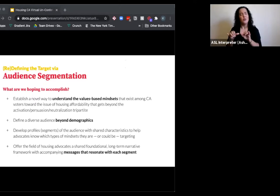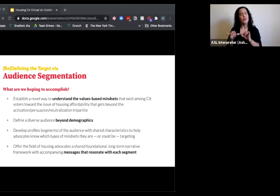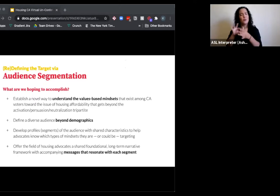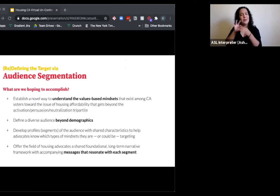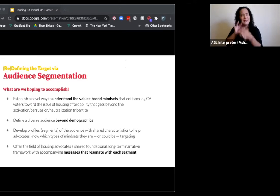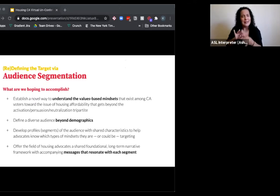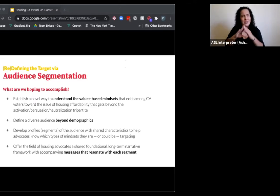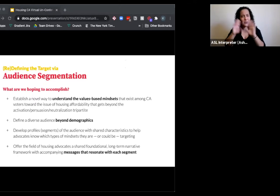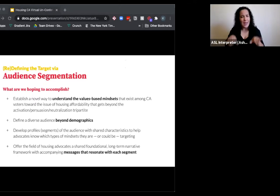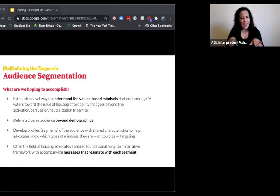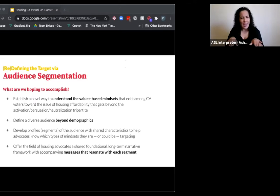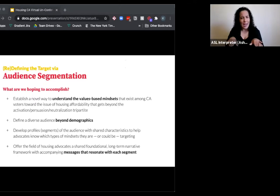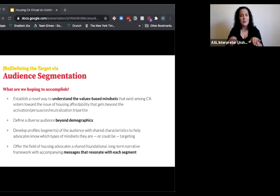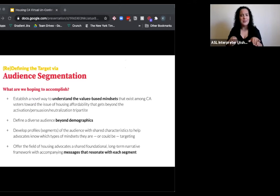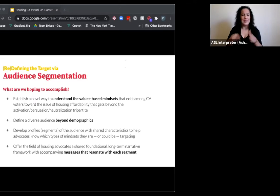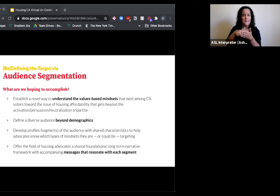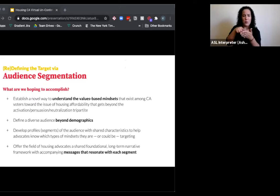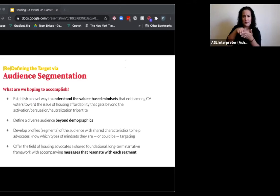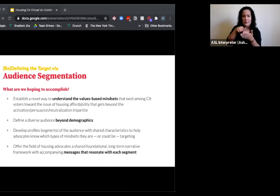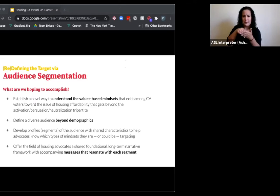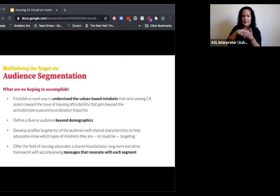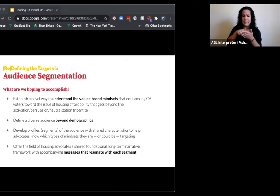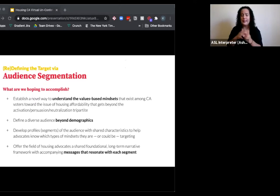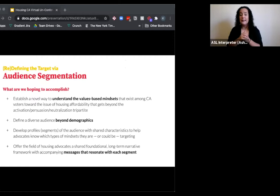are listening today, housing advocates,